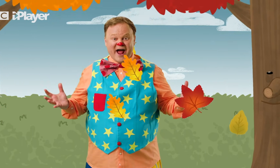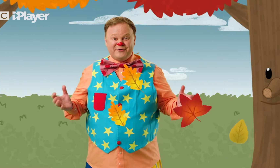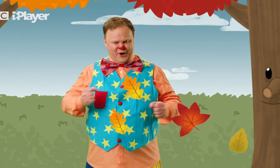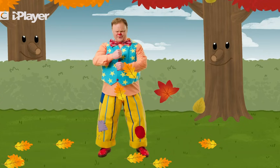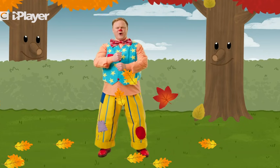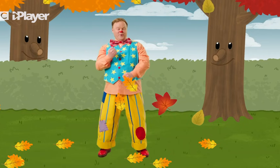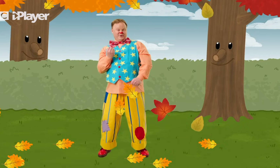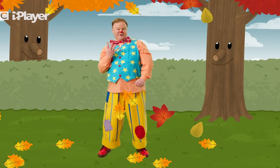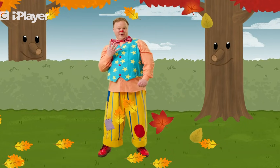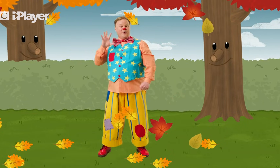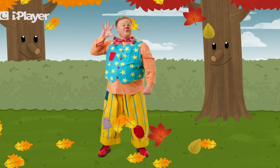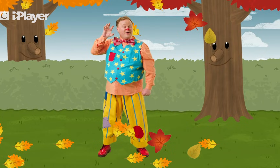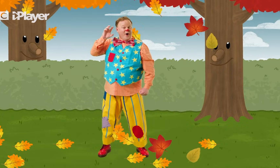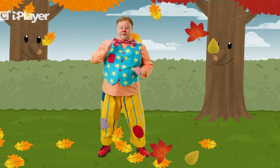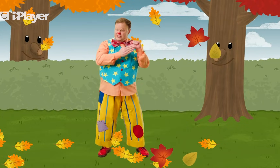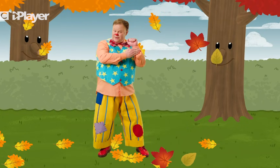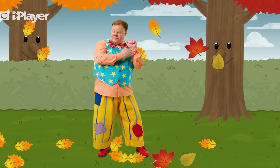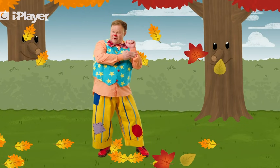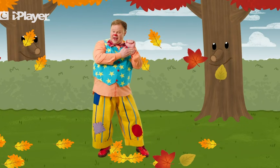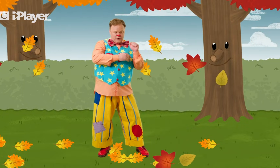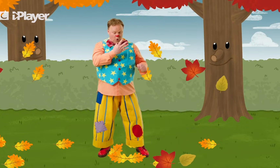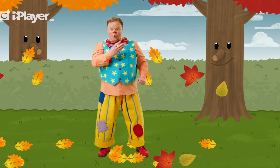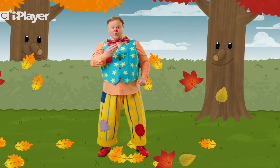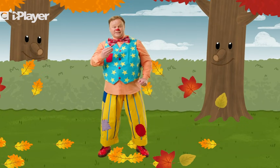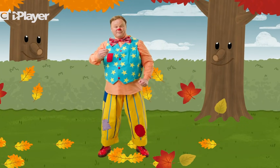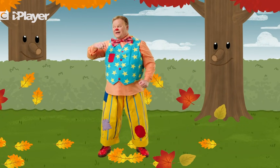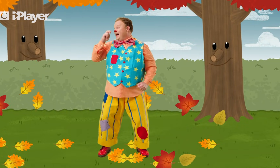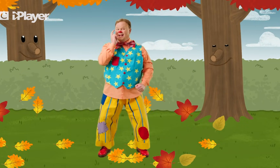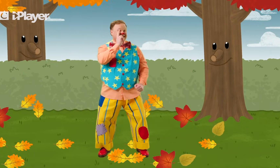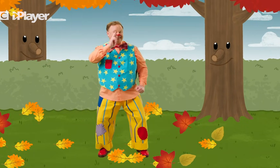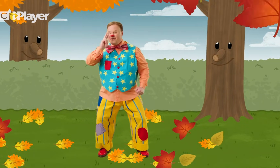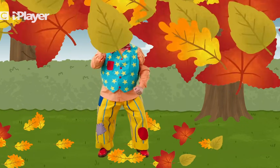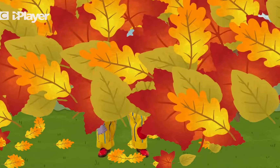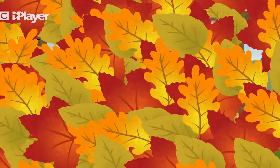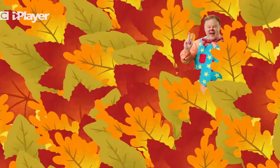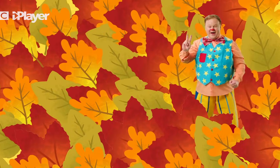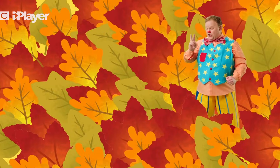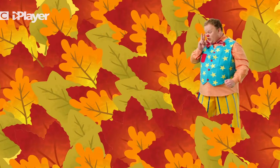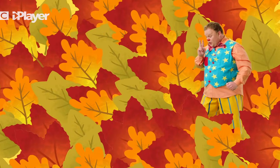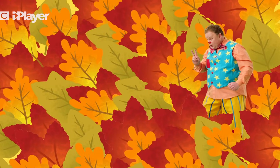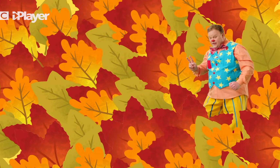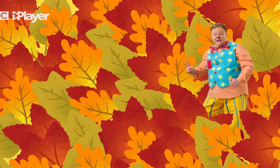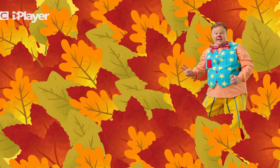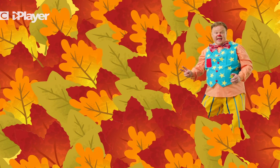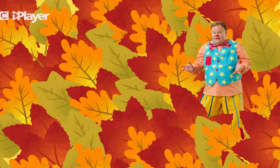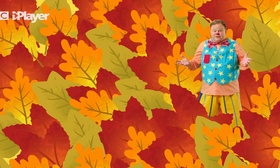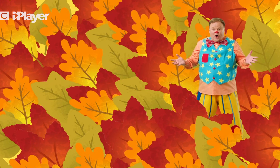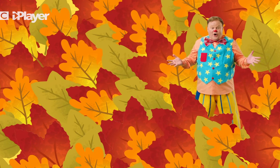around. Golden, golden, orange and brown, autumn colours all around. Look at the leaves on